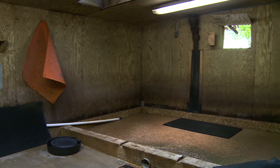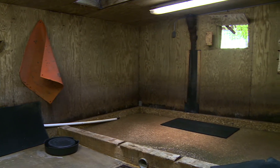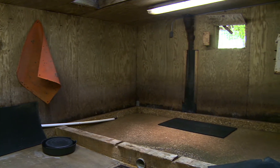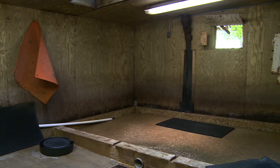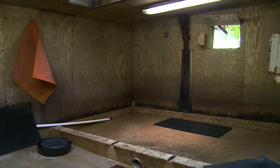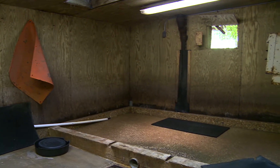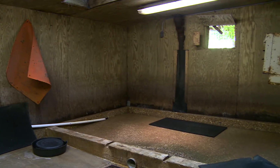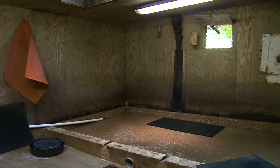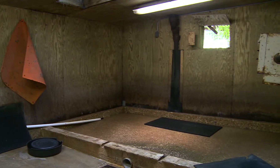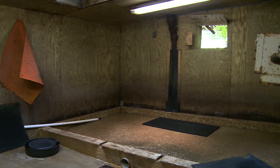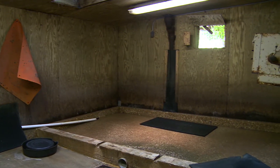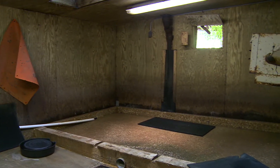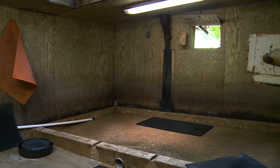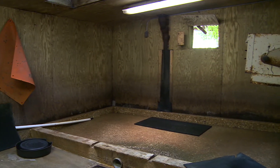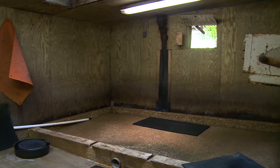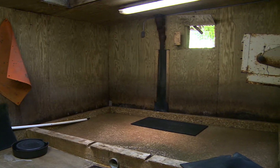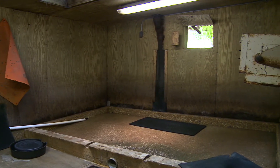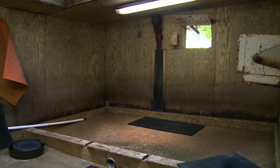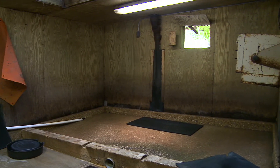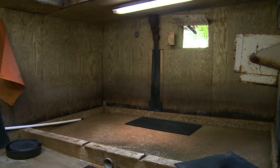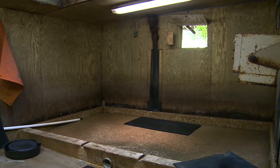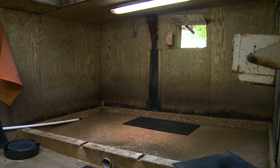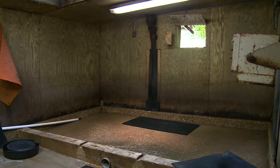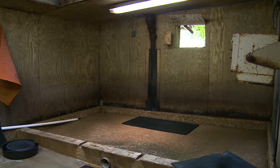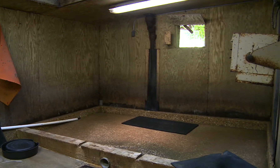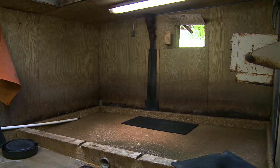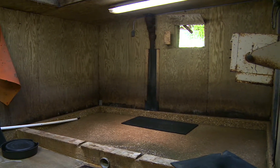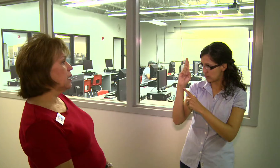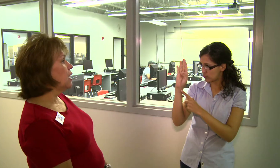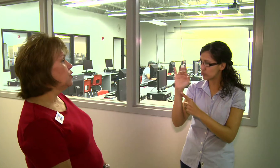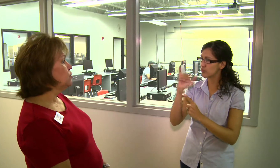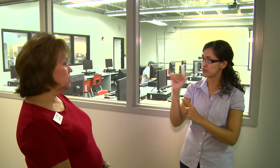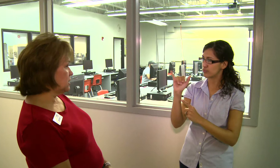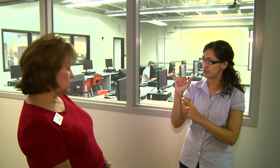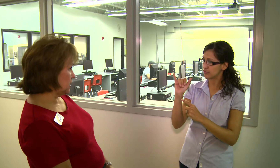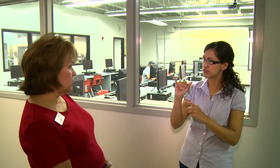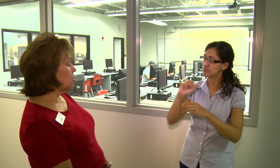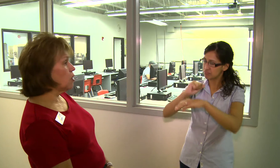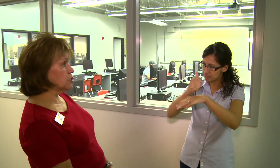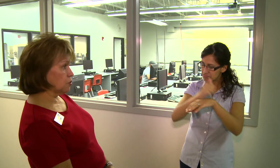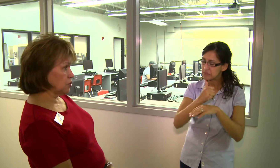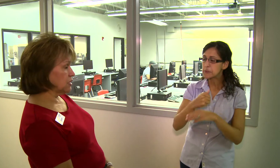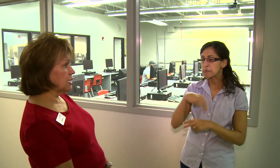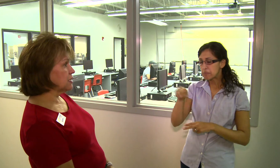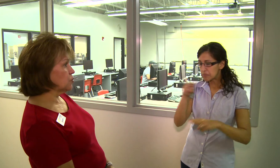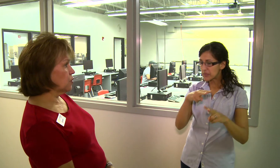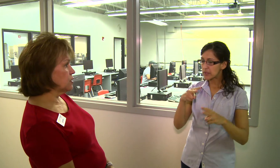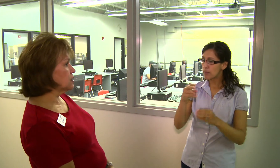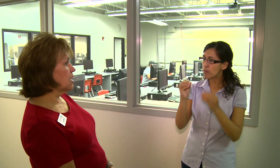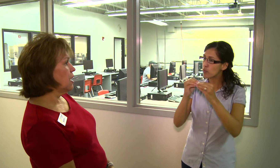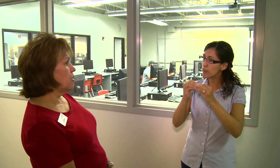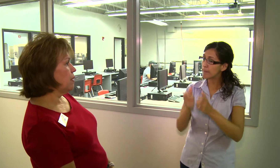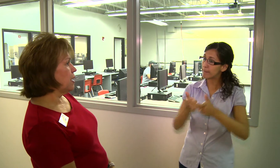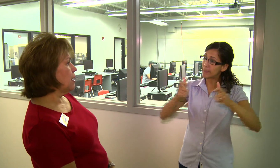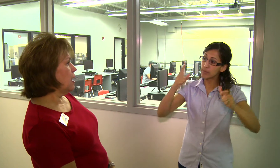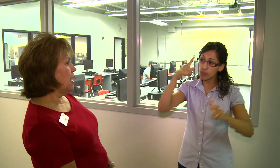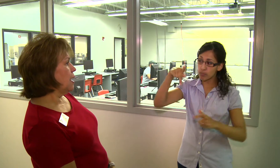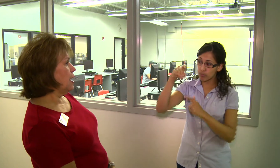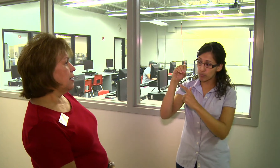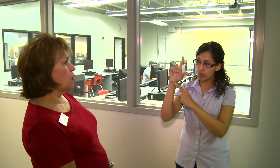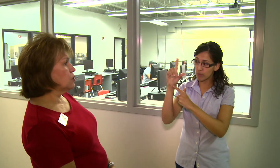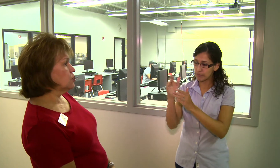and broken up. So I had to consider how to make it better, how to improve upon it, using steel also, just like the tortoise